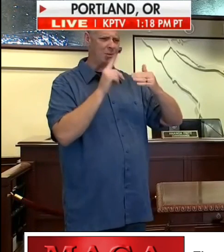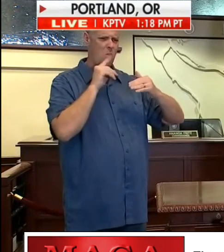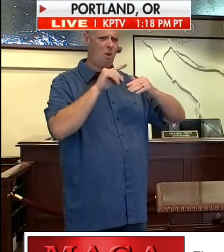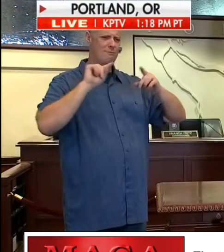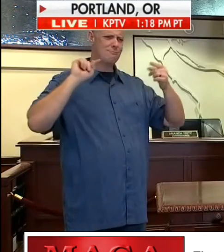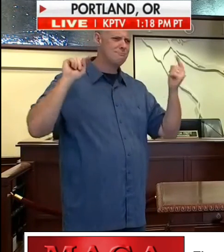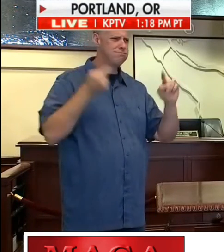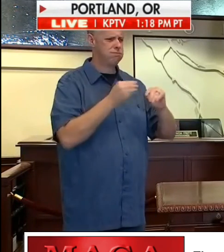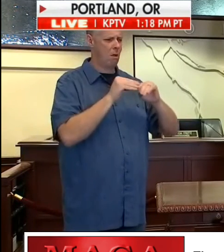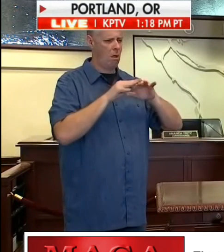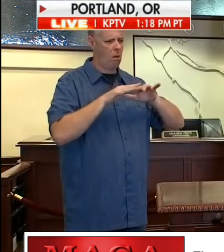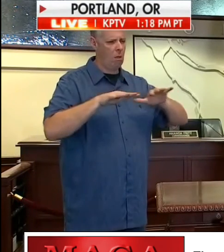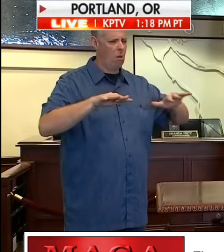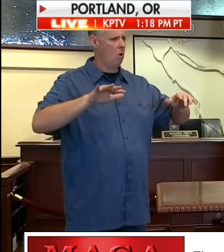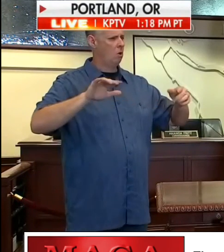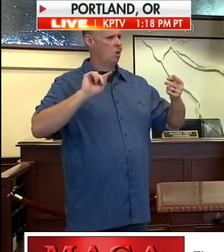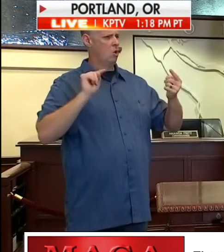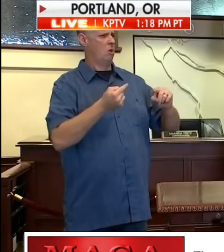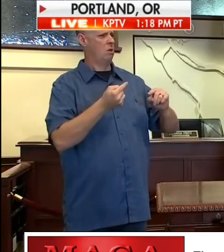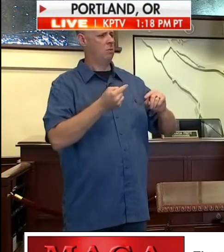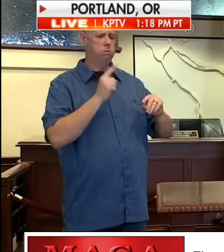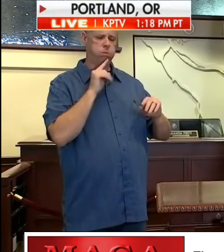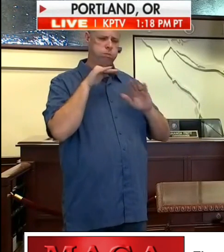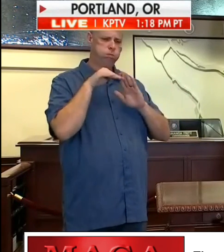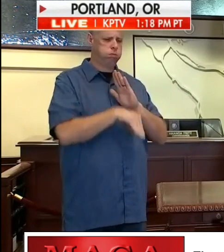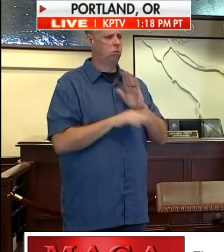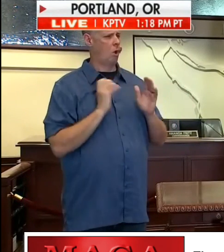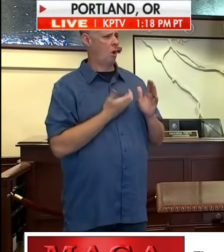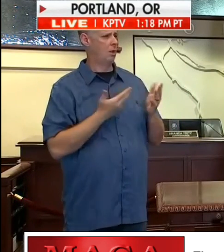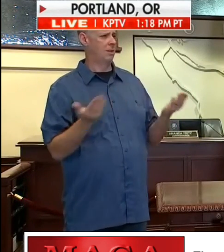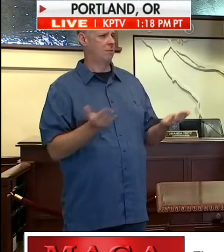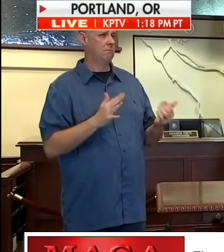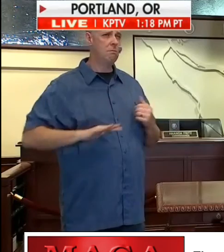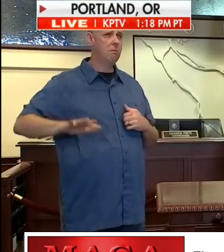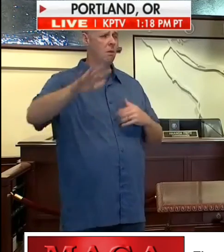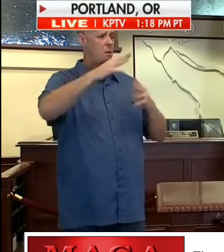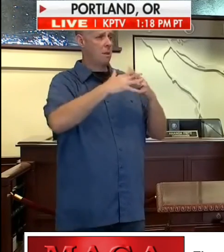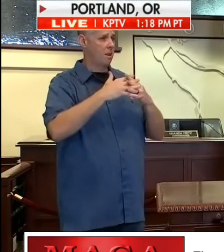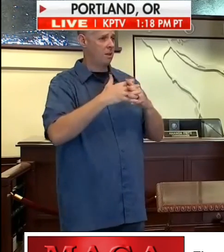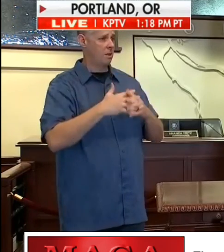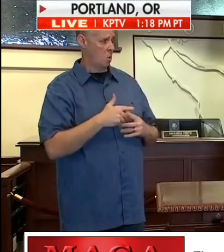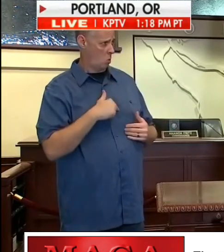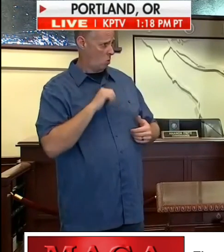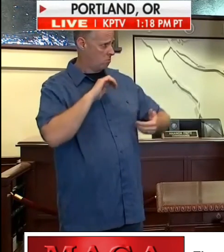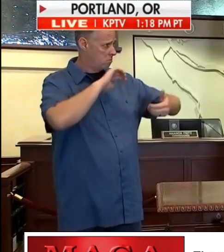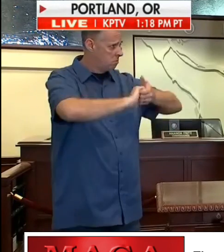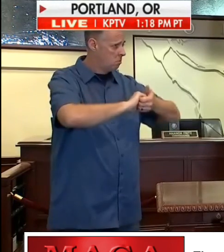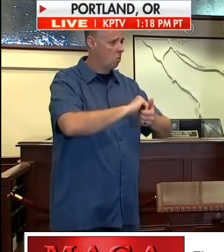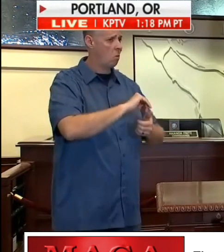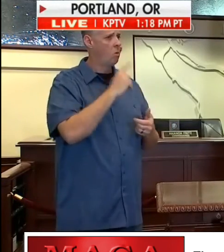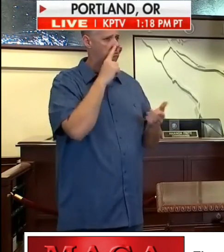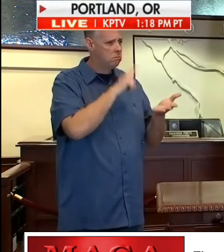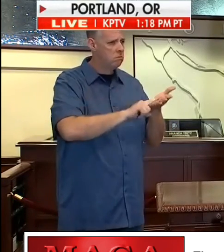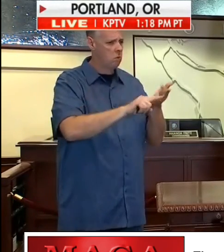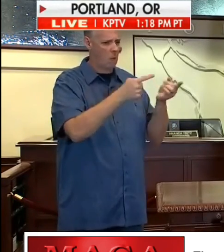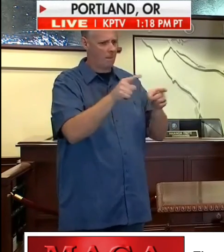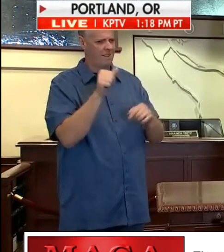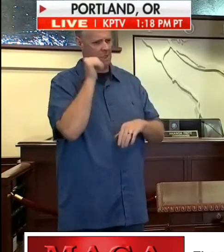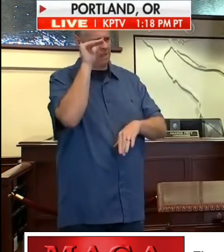in our country. My office is working closely with the police bureau and the mayor to investigate last night's